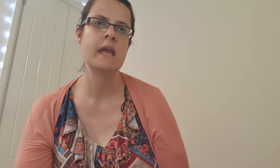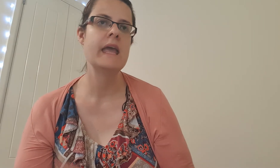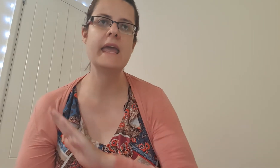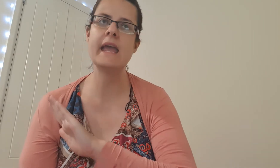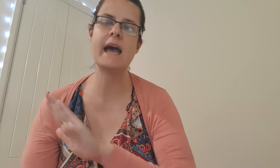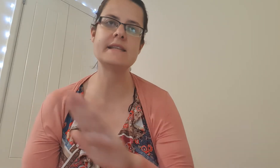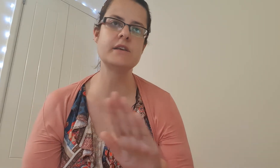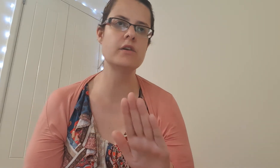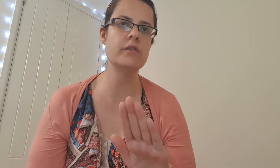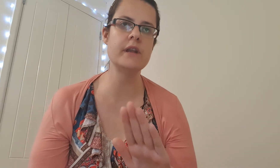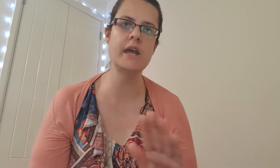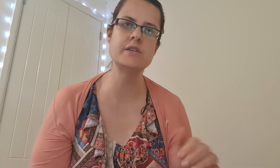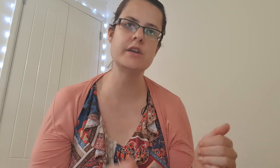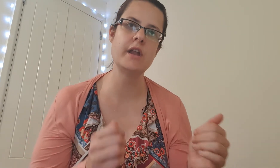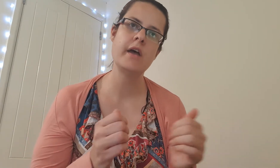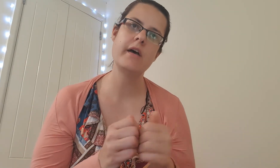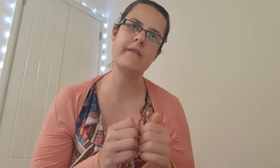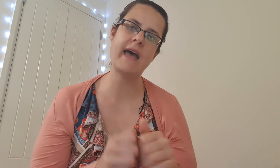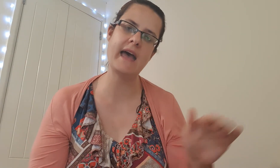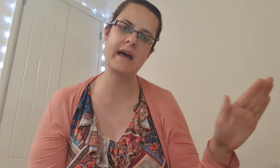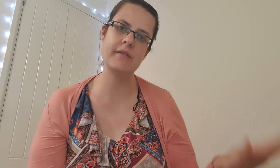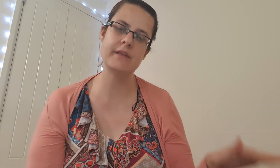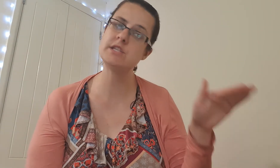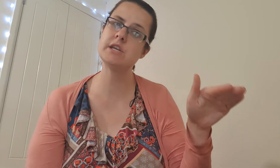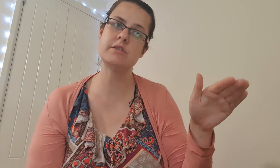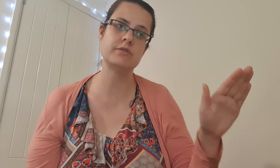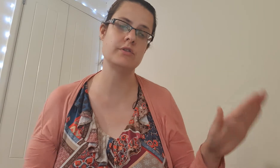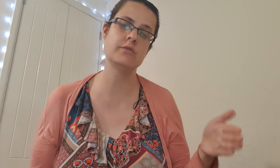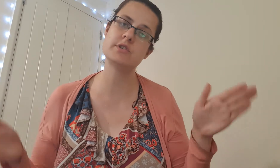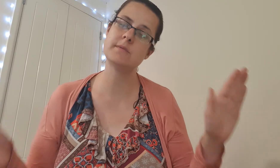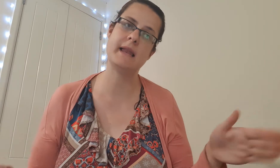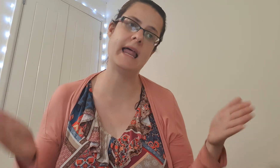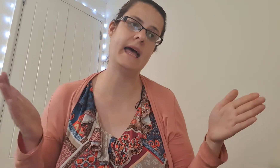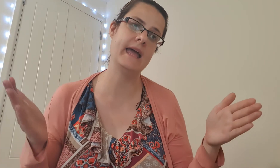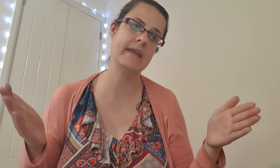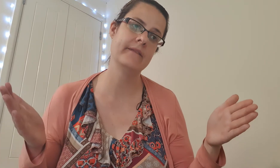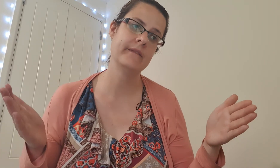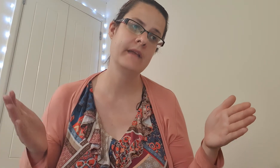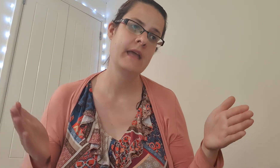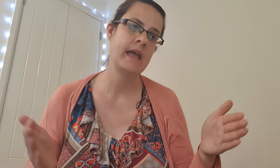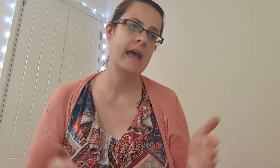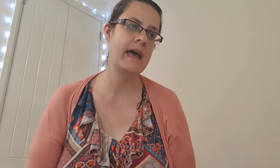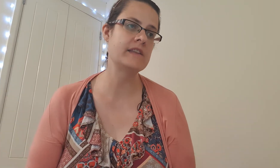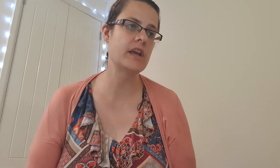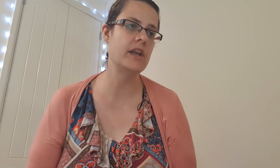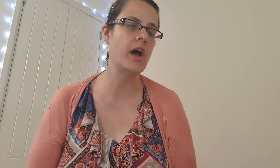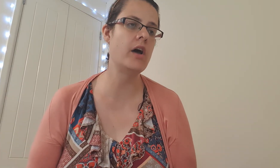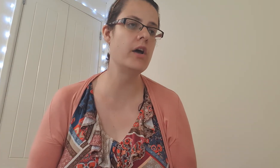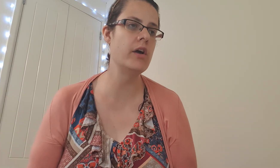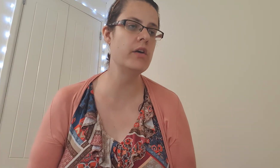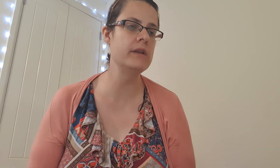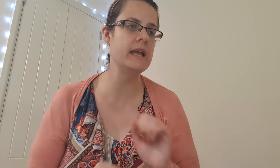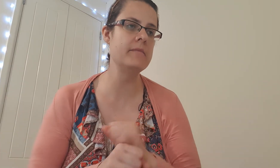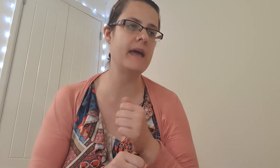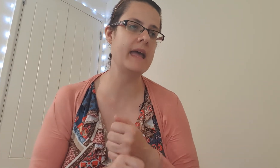He hasn't got the notion of how the children ought to play, and can only make